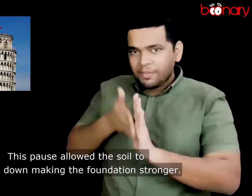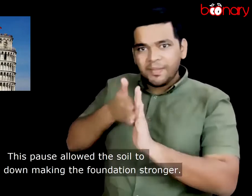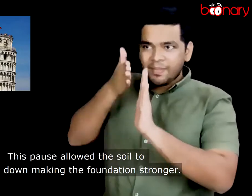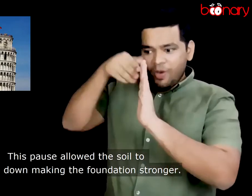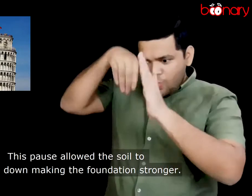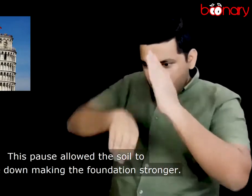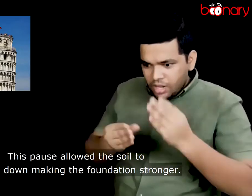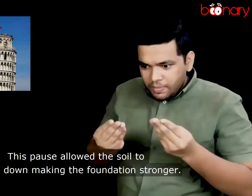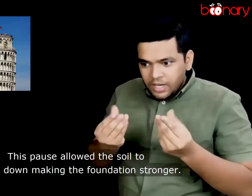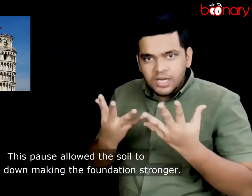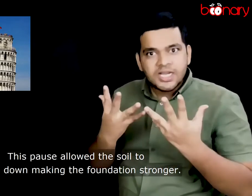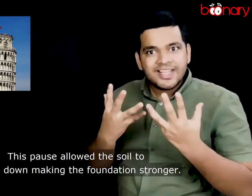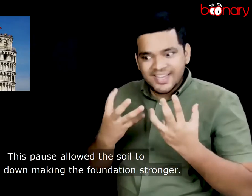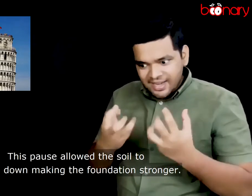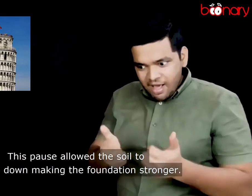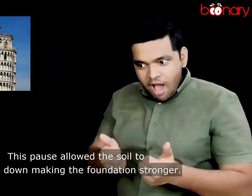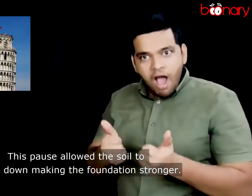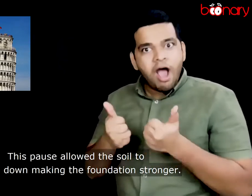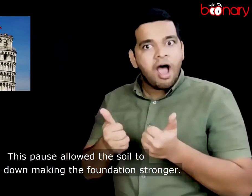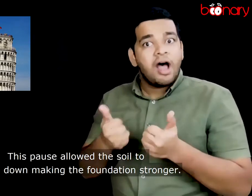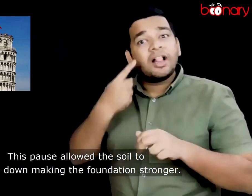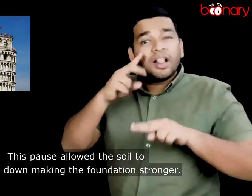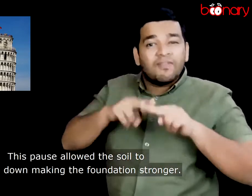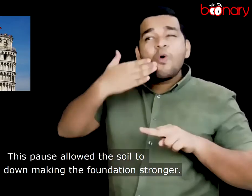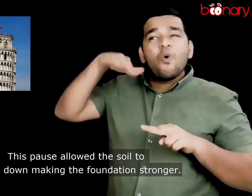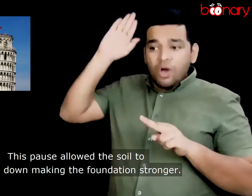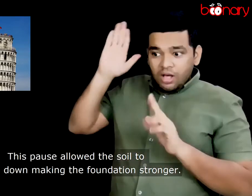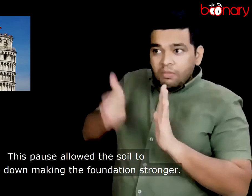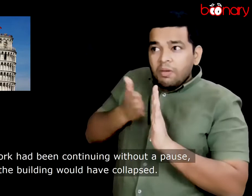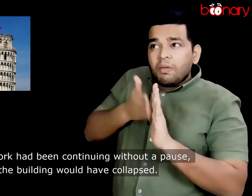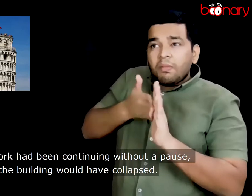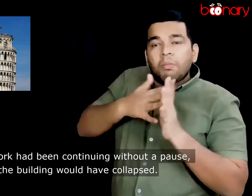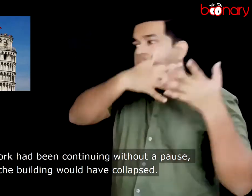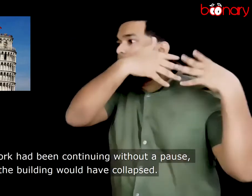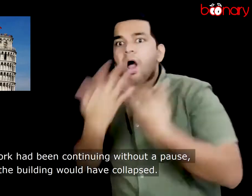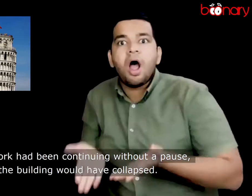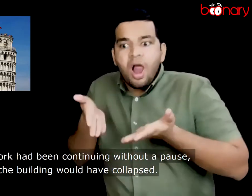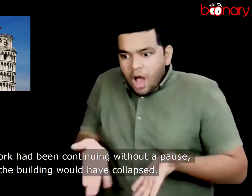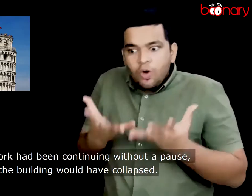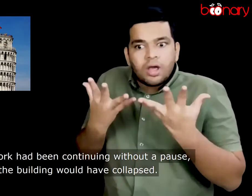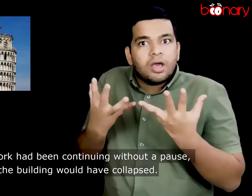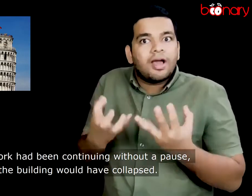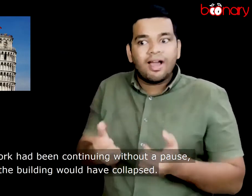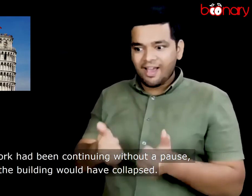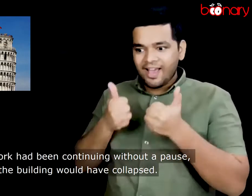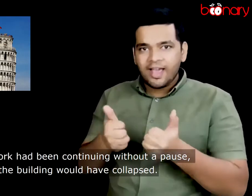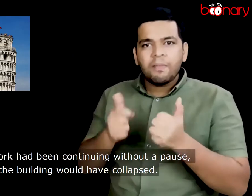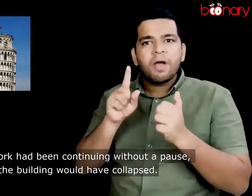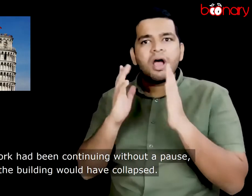allowed the soil to settle down, making the foundation stronger. If the work had been continuing without a pause, the